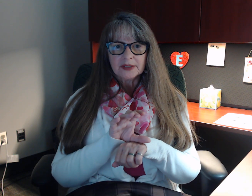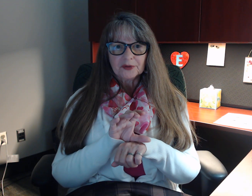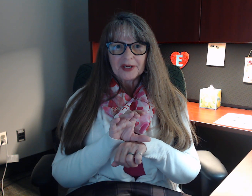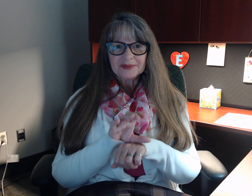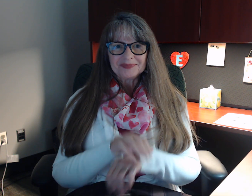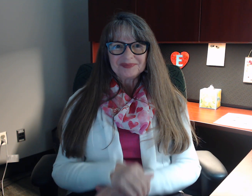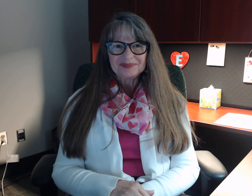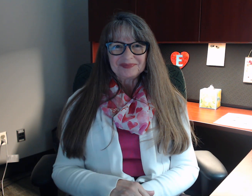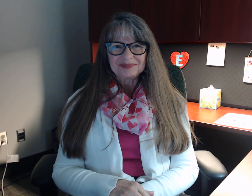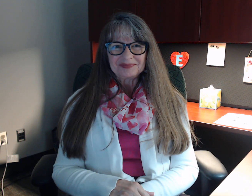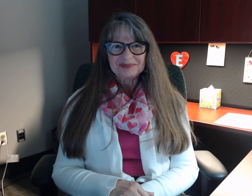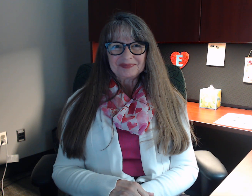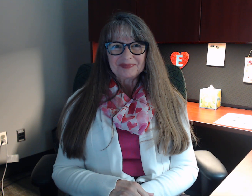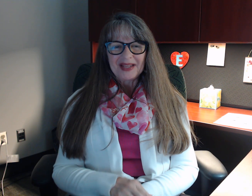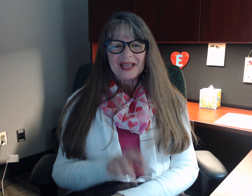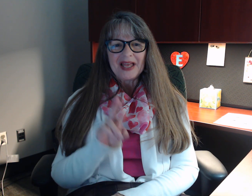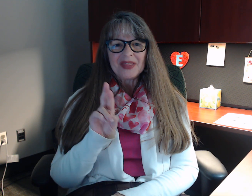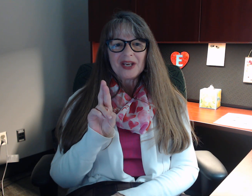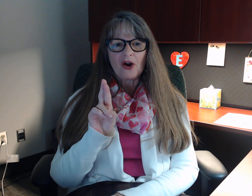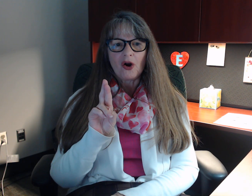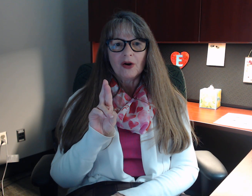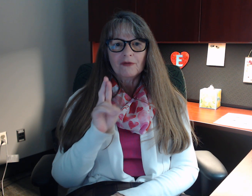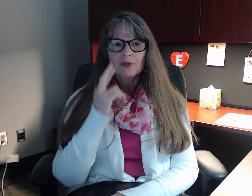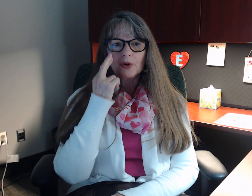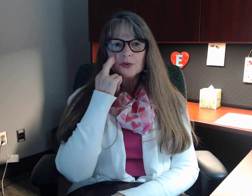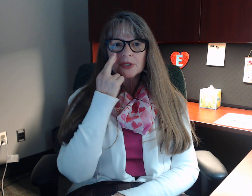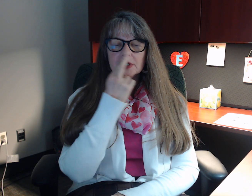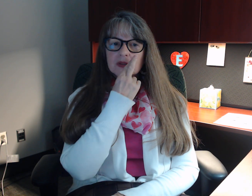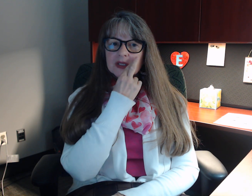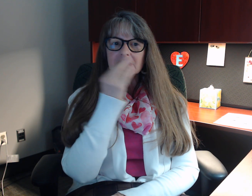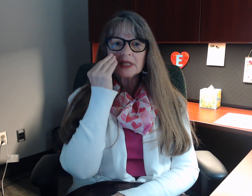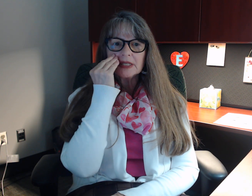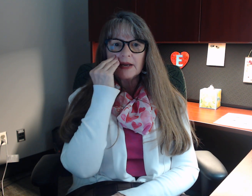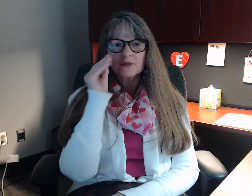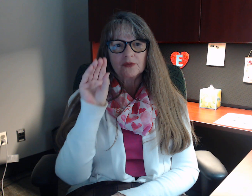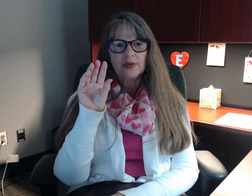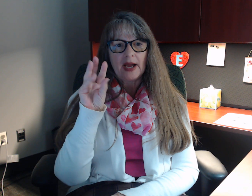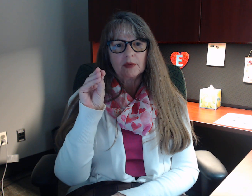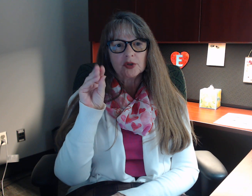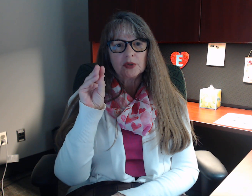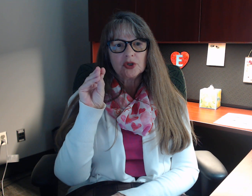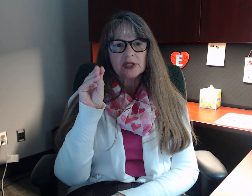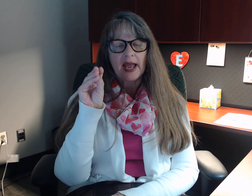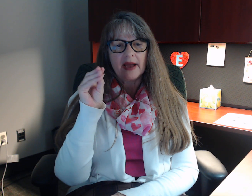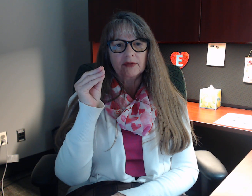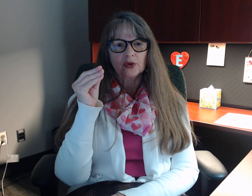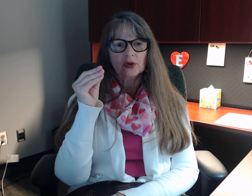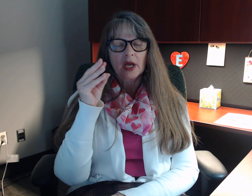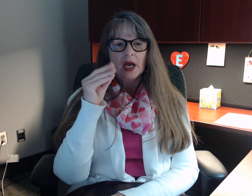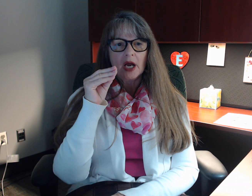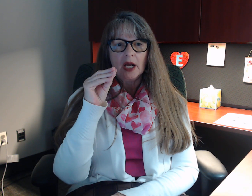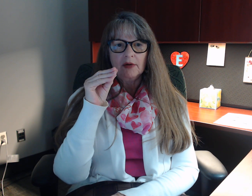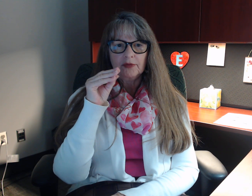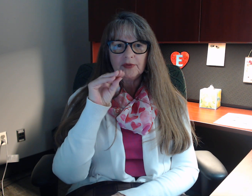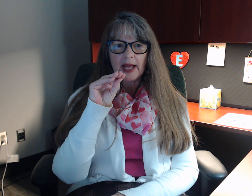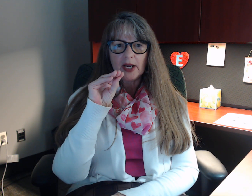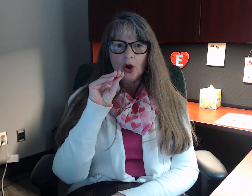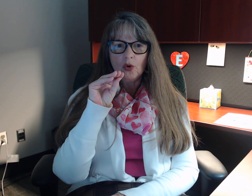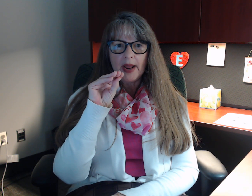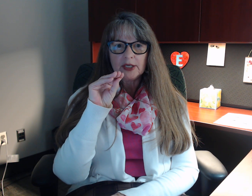right? And then an R for roses. This is the sign for flowers, where you just have your flat O hand